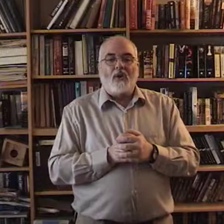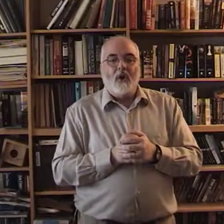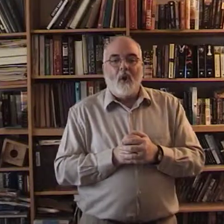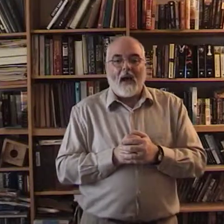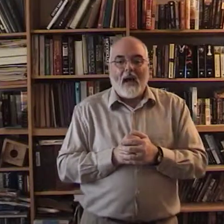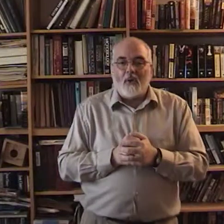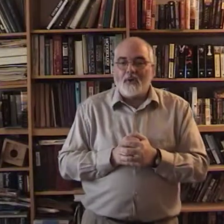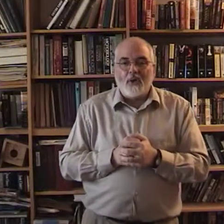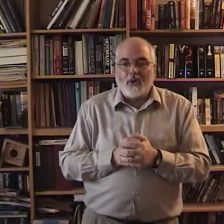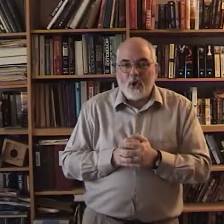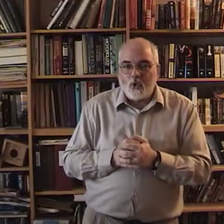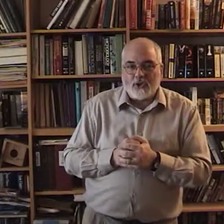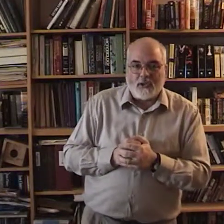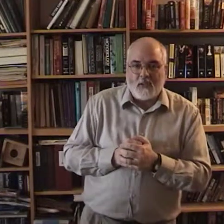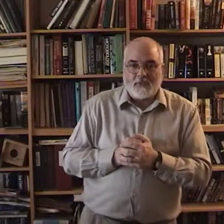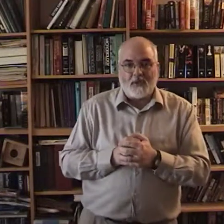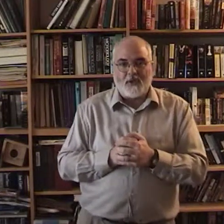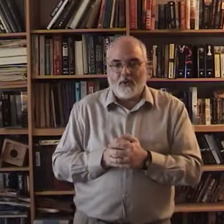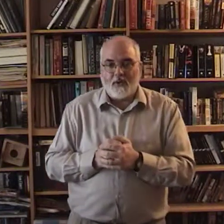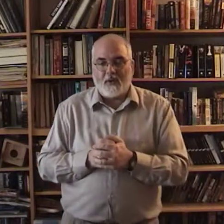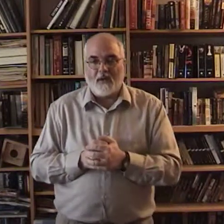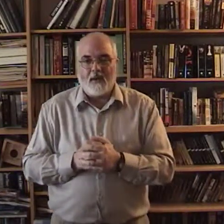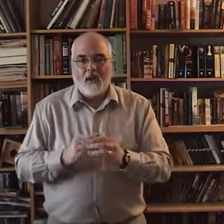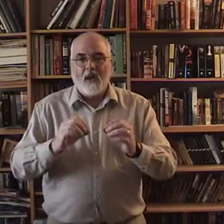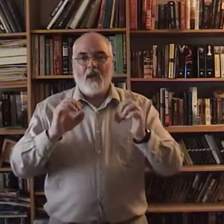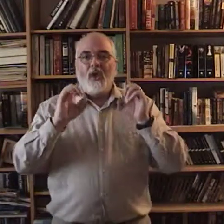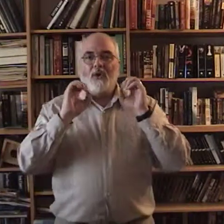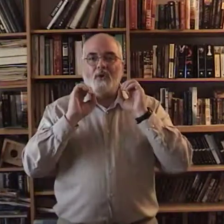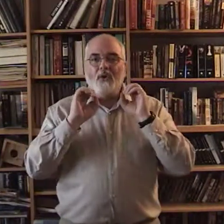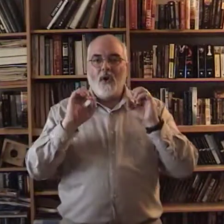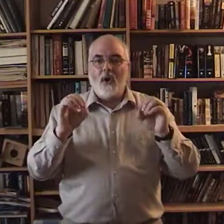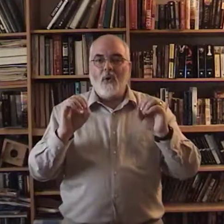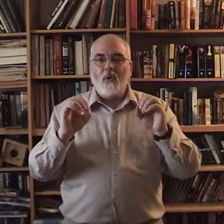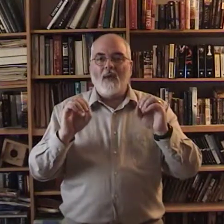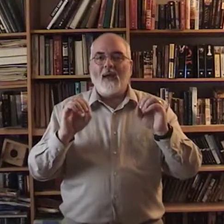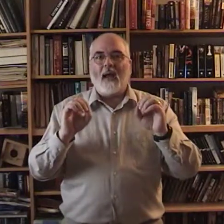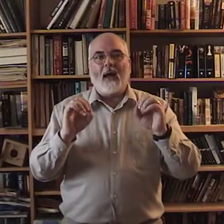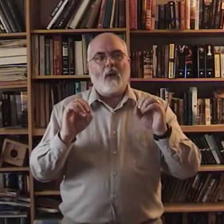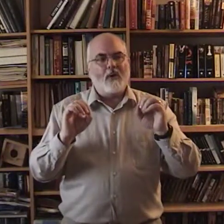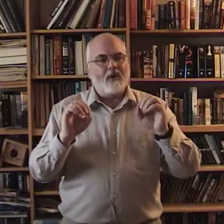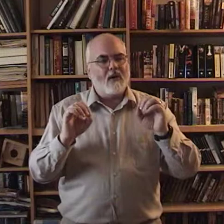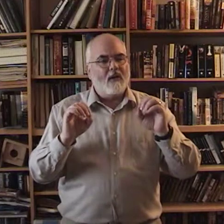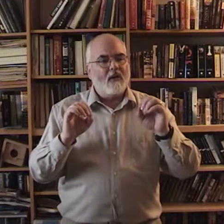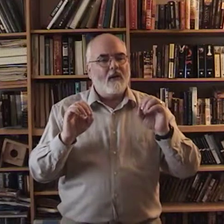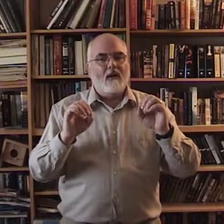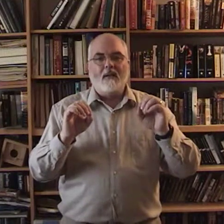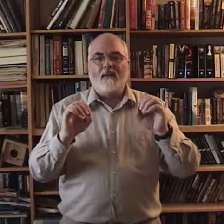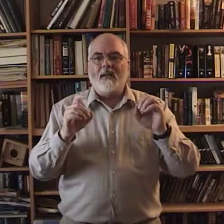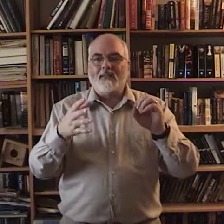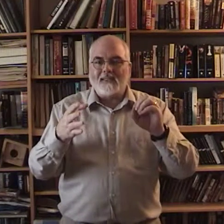No out, no substitute. No out. That's